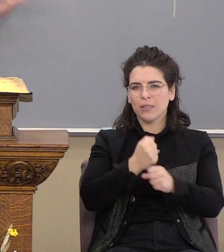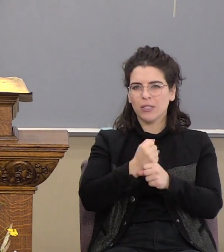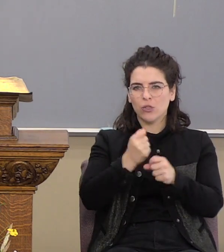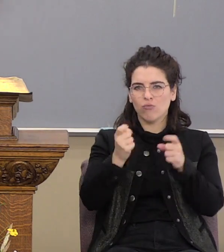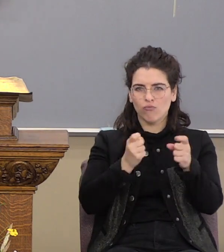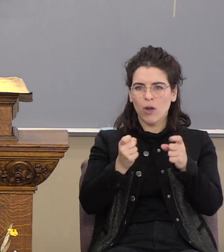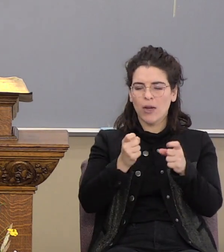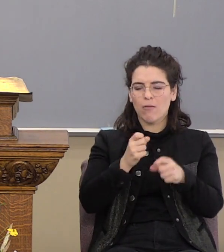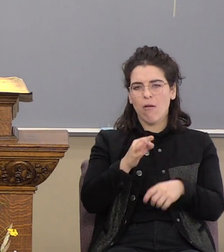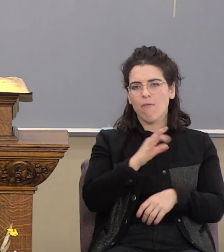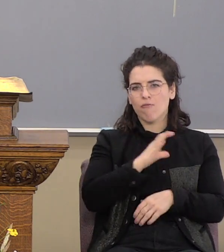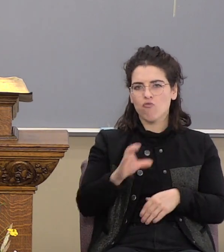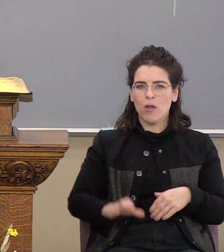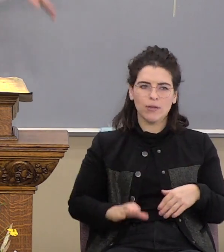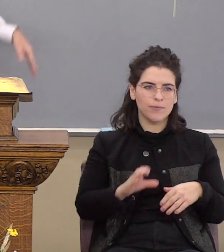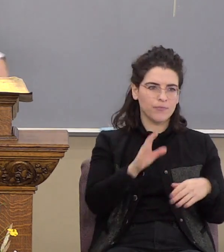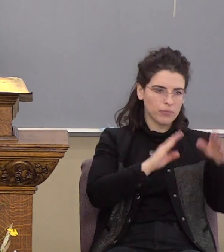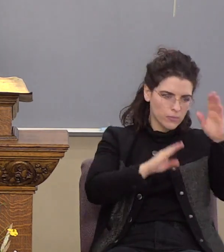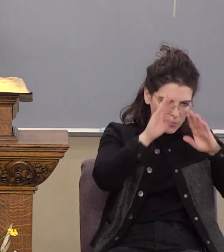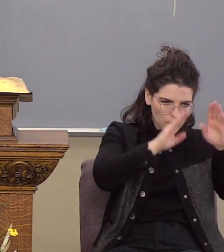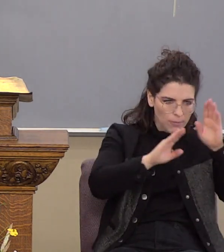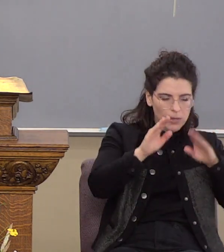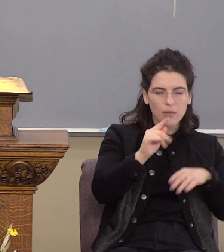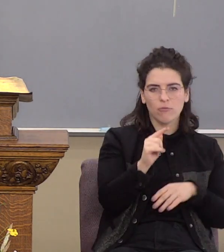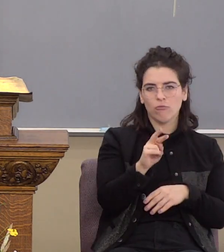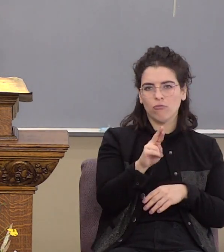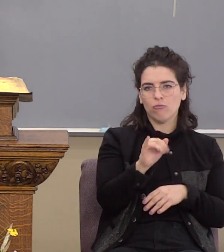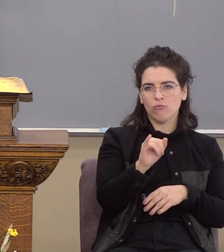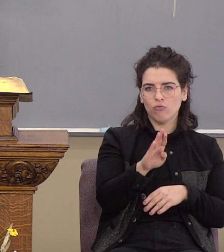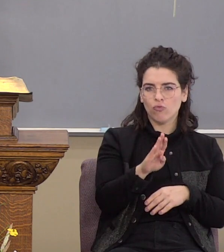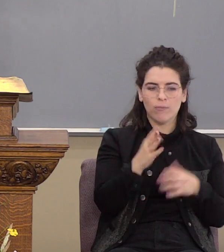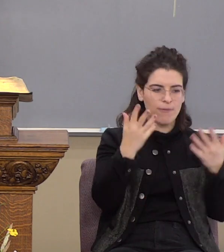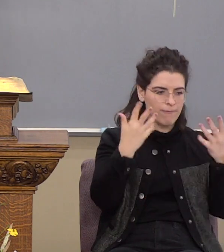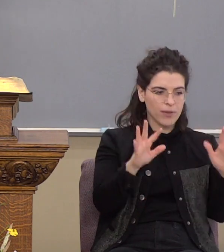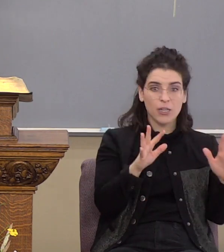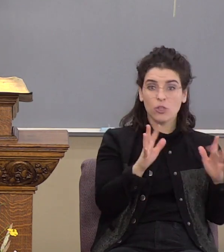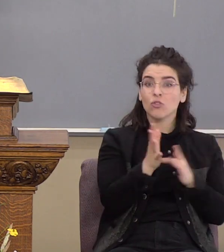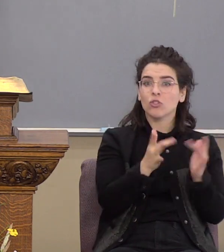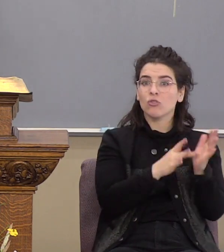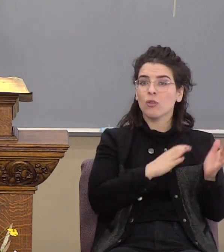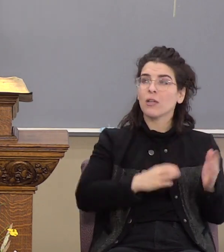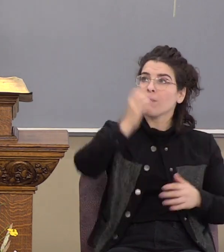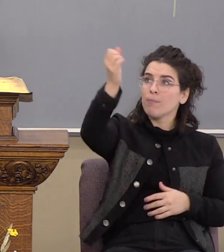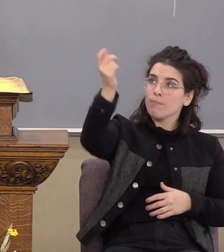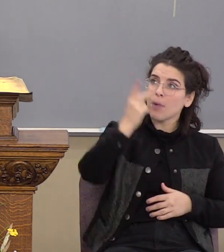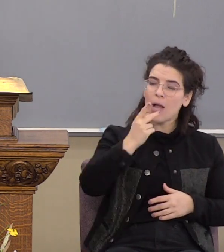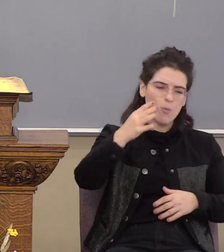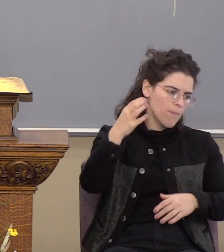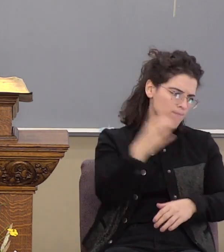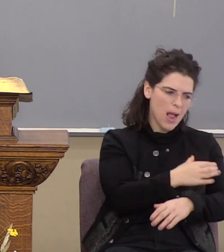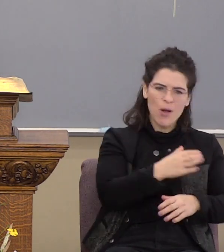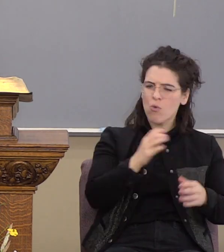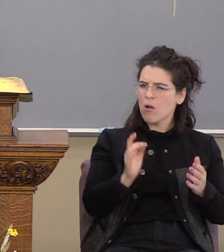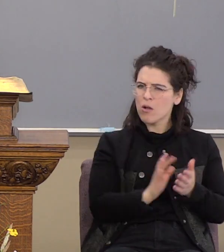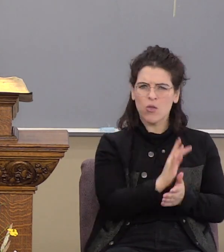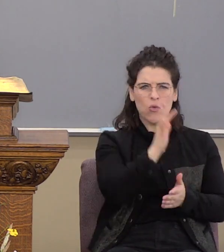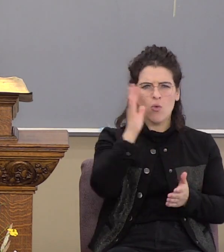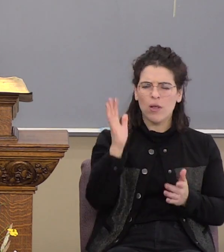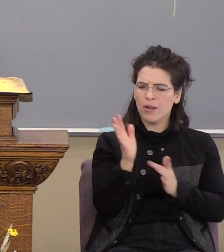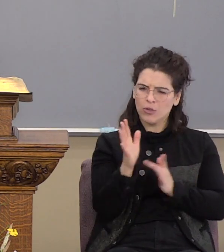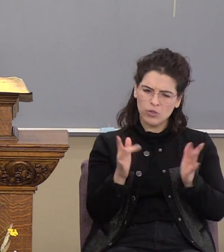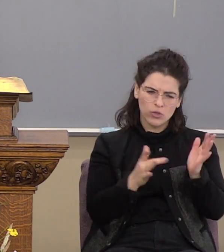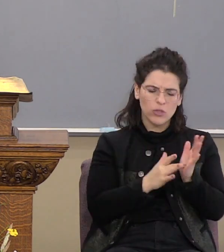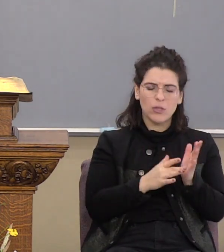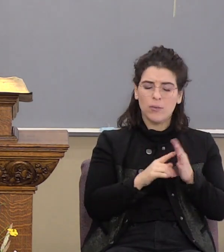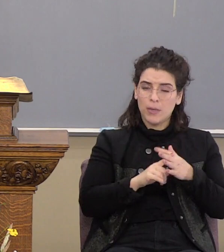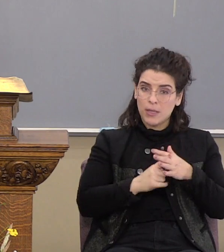Christ. So the tribulation is over. Jesus Christ comes back in power and in great glory. And as Jesus begins